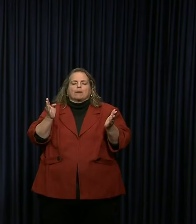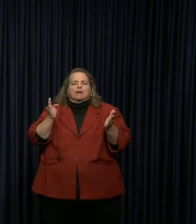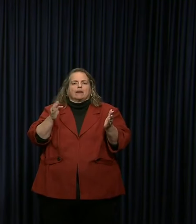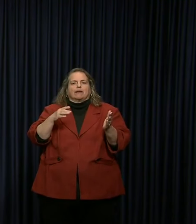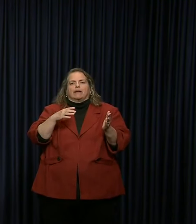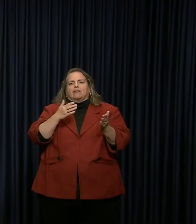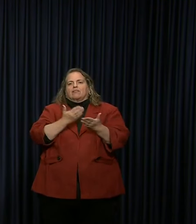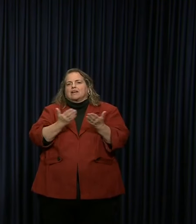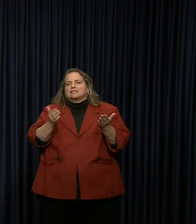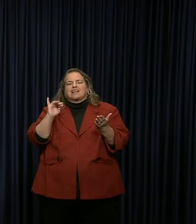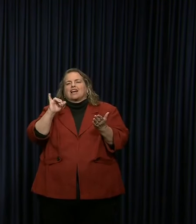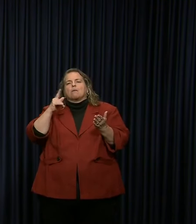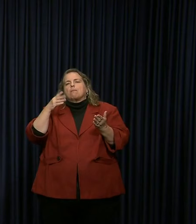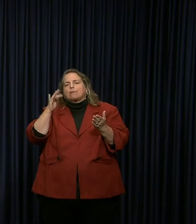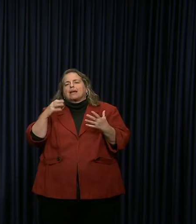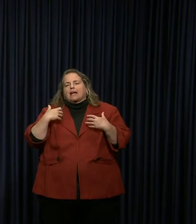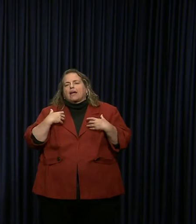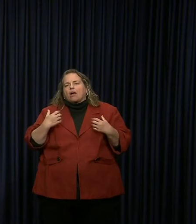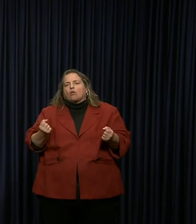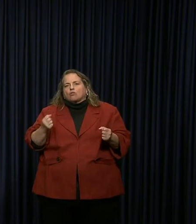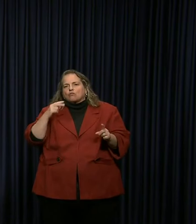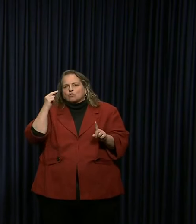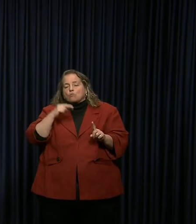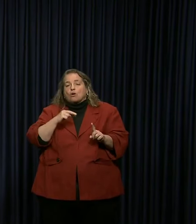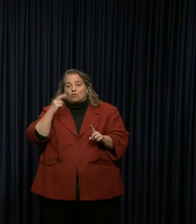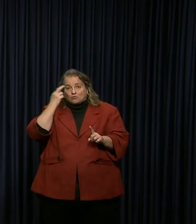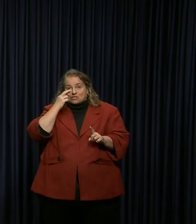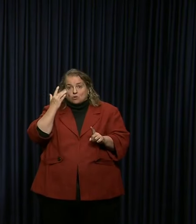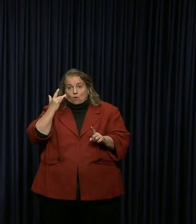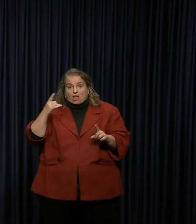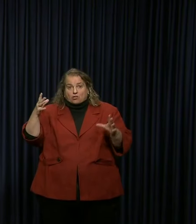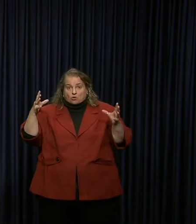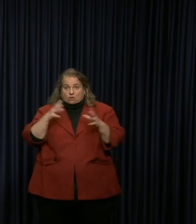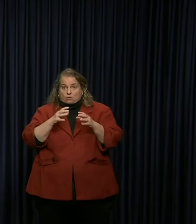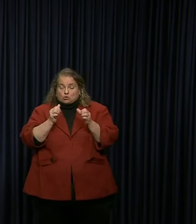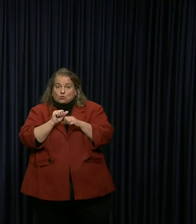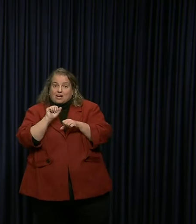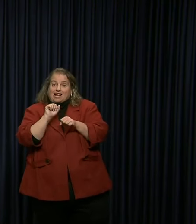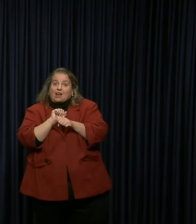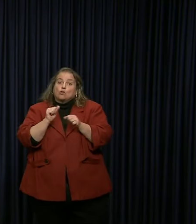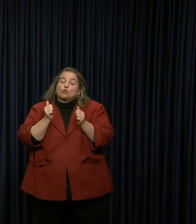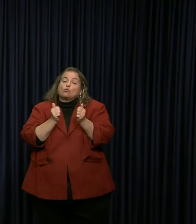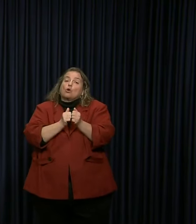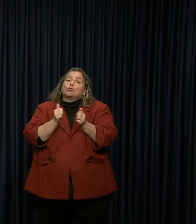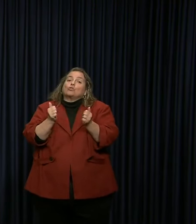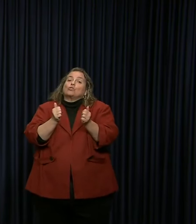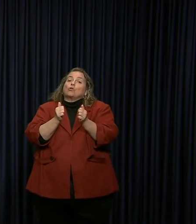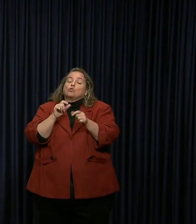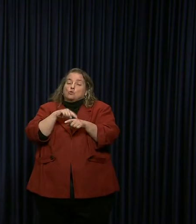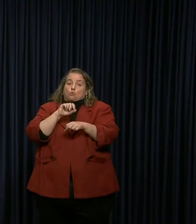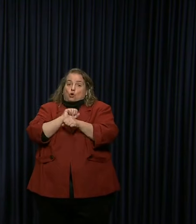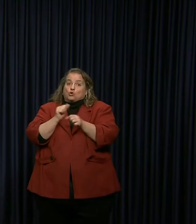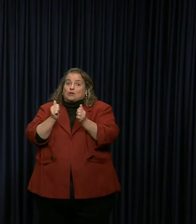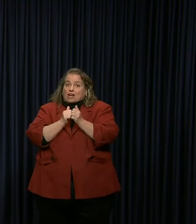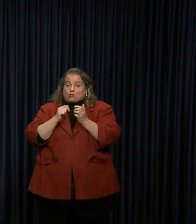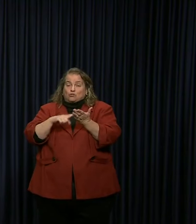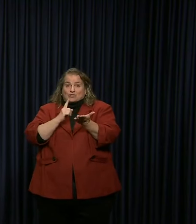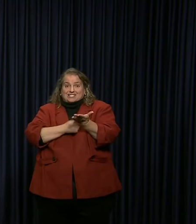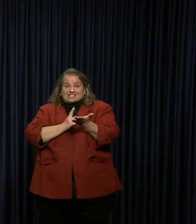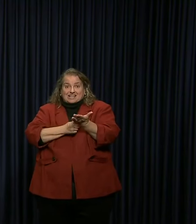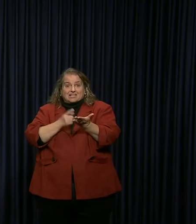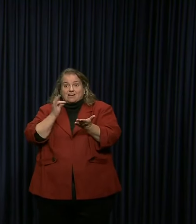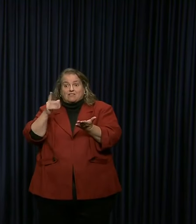from a public health standpoint. And the reason that they're coming together is if they don't do it